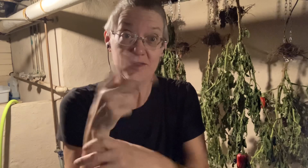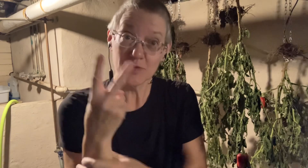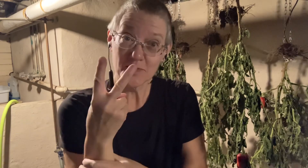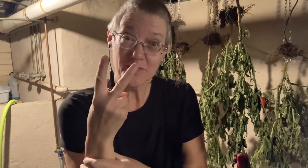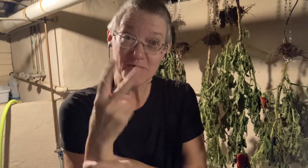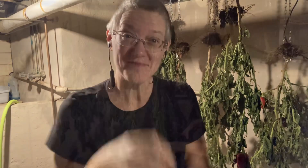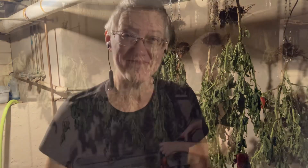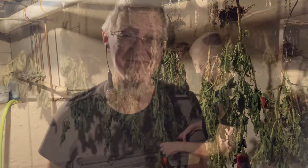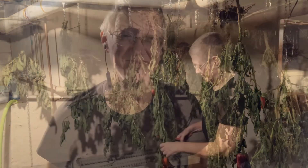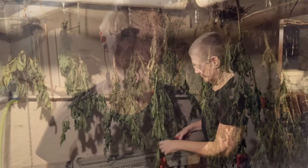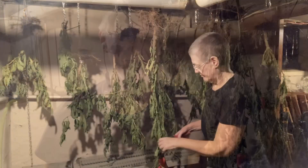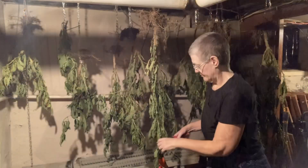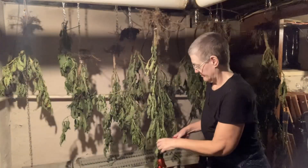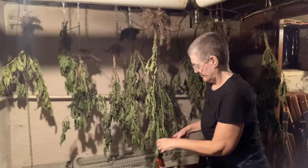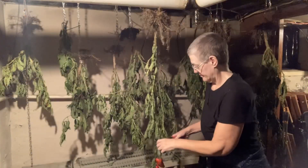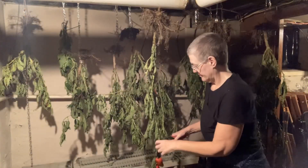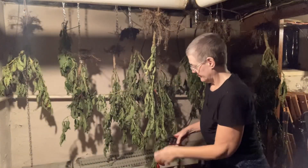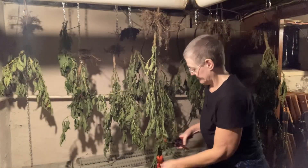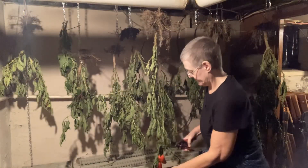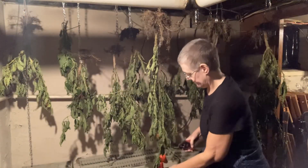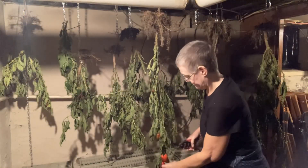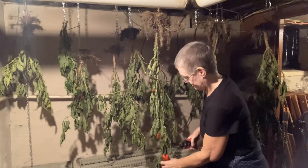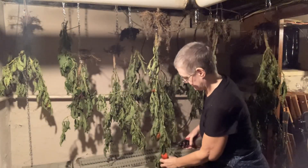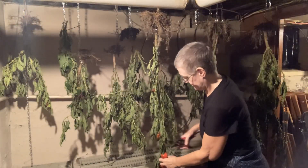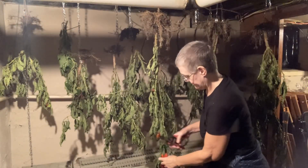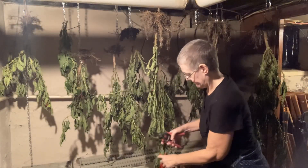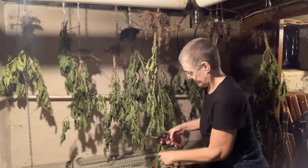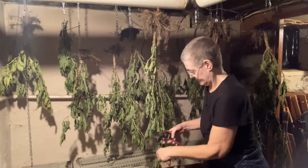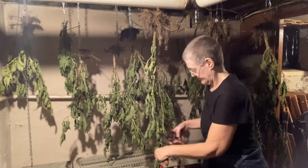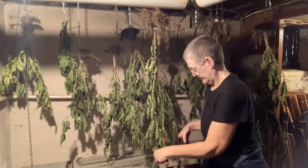That was only from 2 plants.